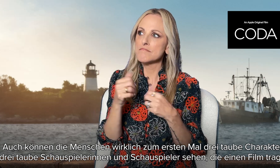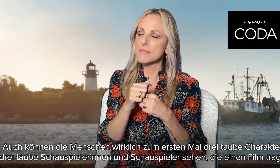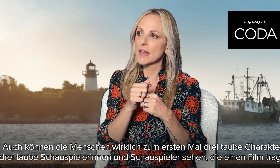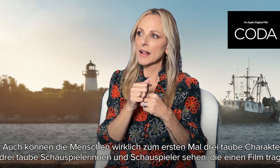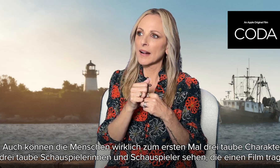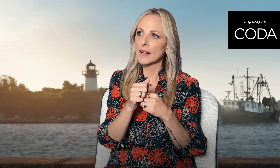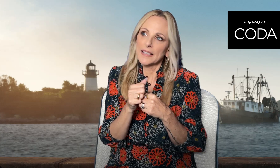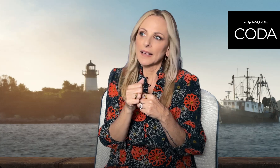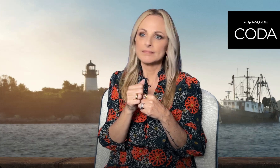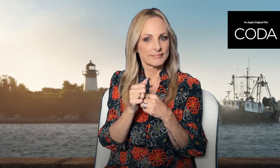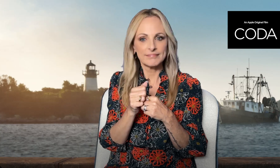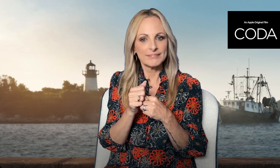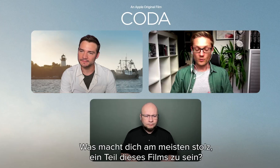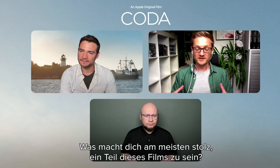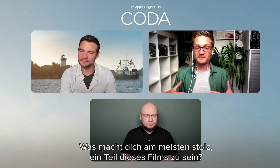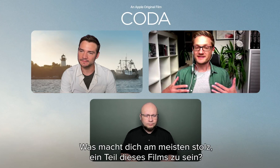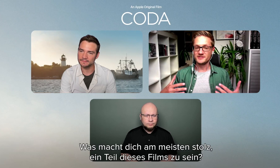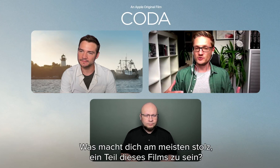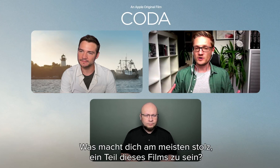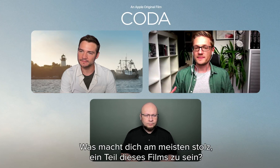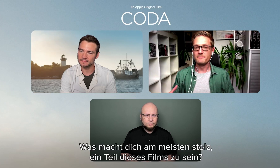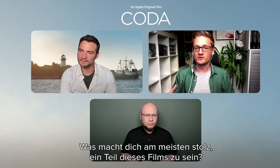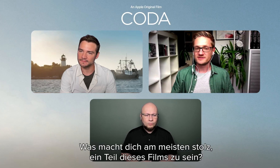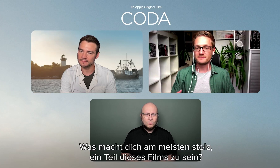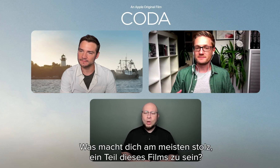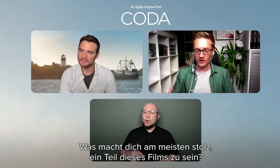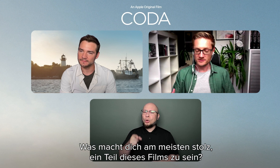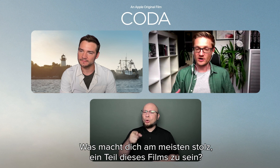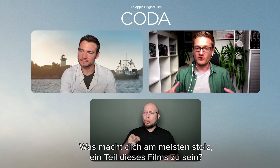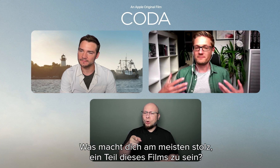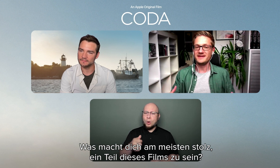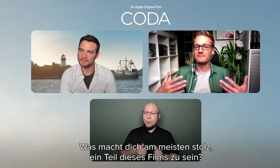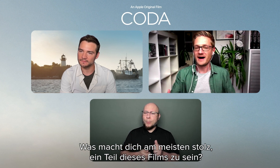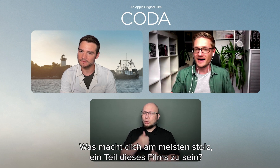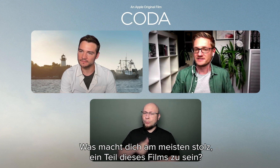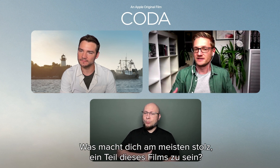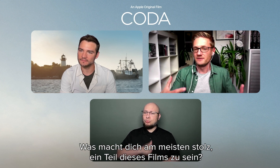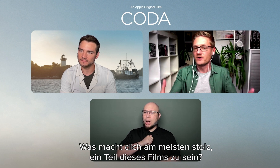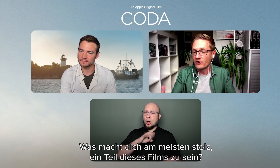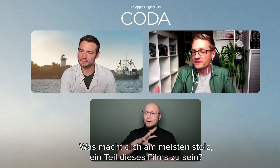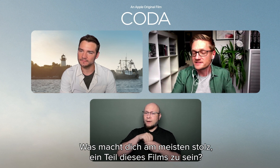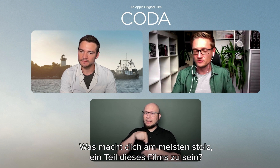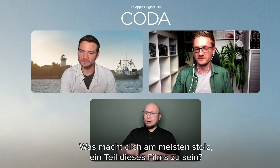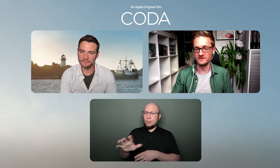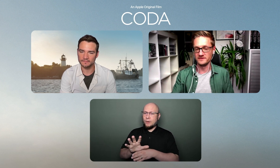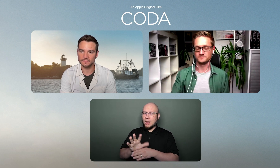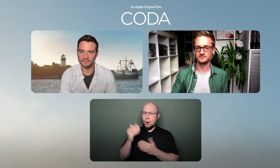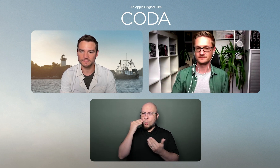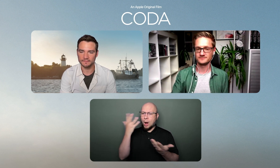actors carrying a film. What makes you the most proud of being part of this